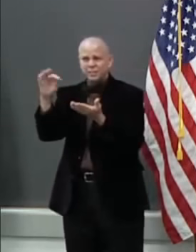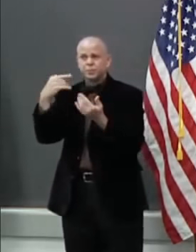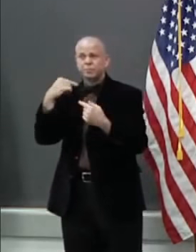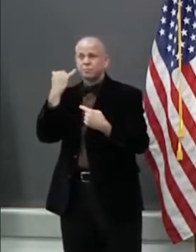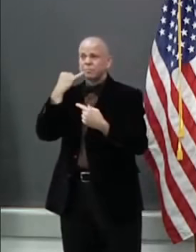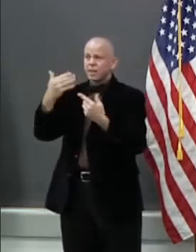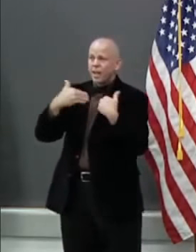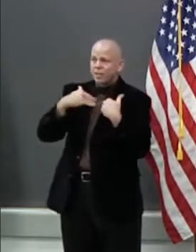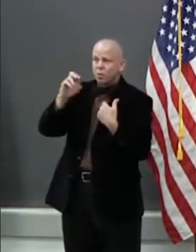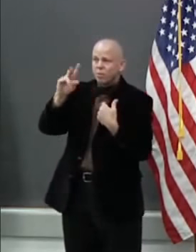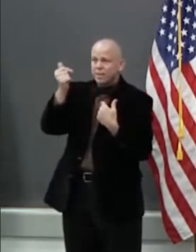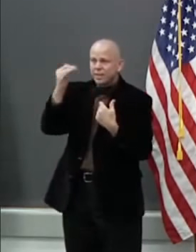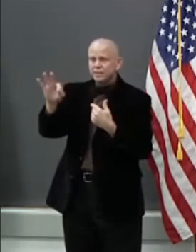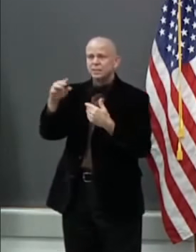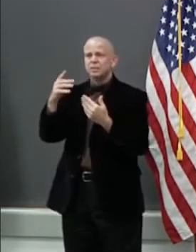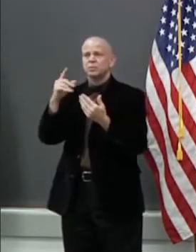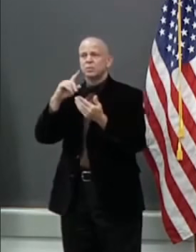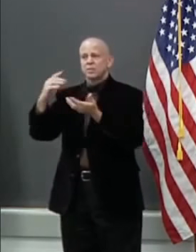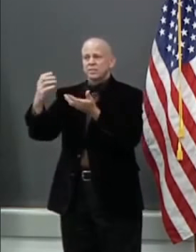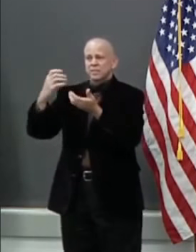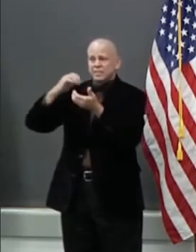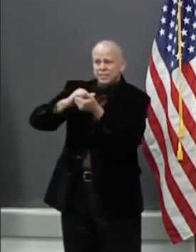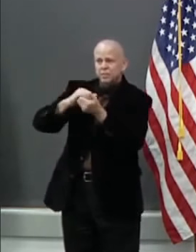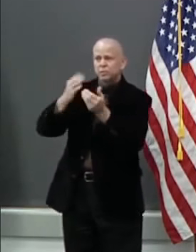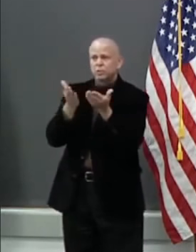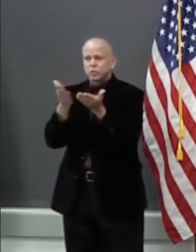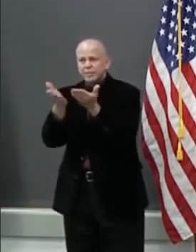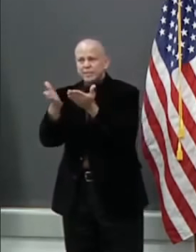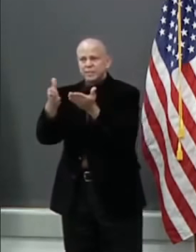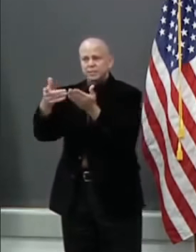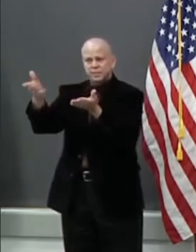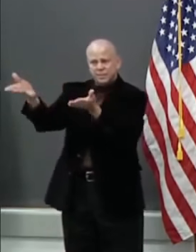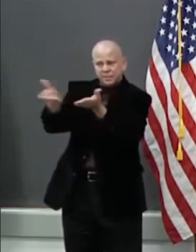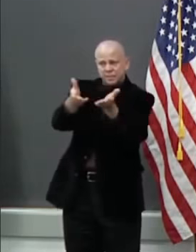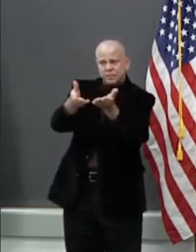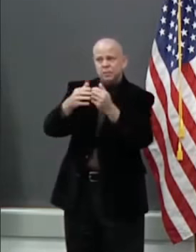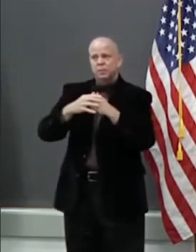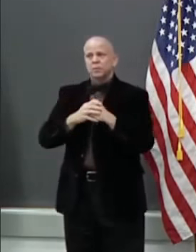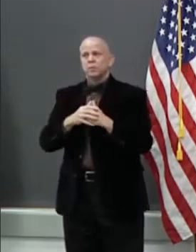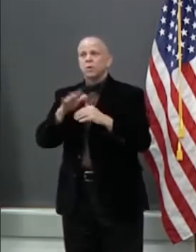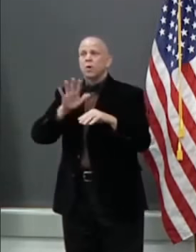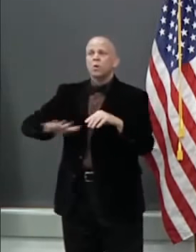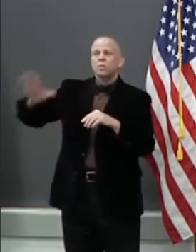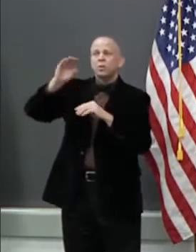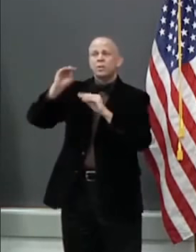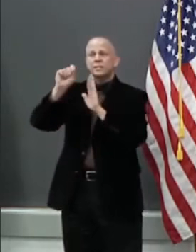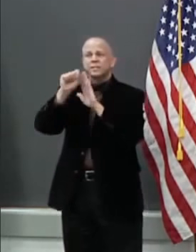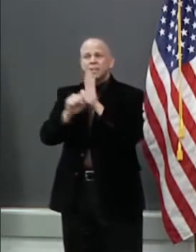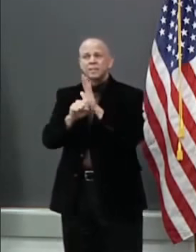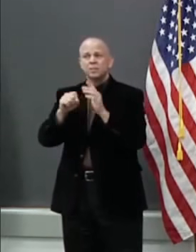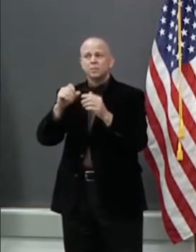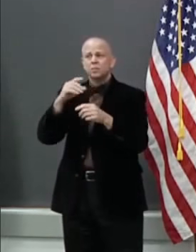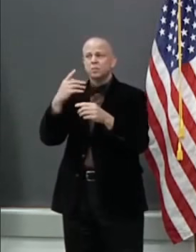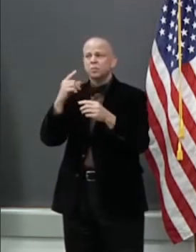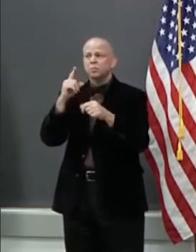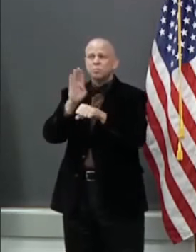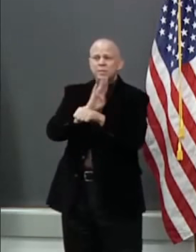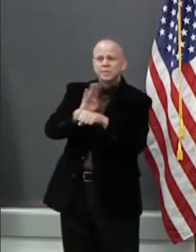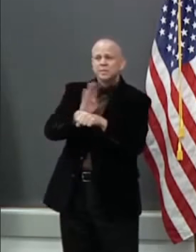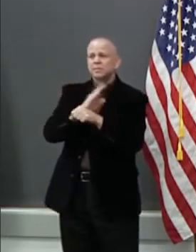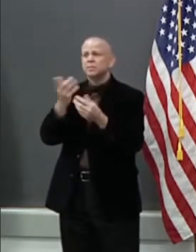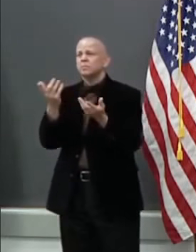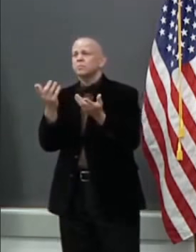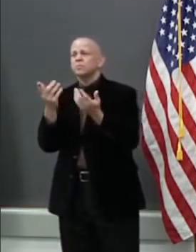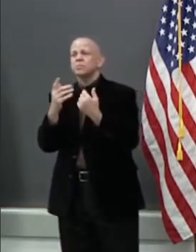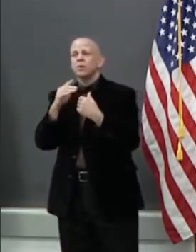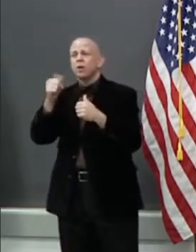them to services, and why we've worked across the state to try and link businesses and others to the resources that are available,